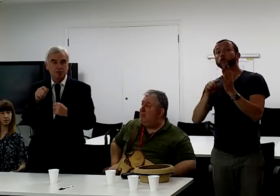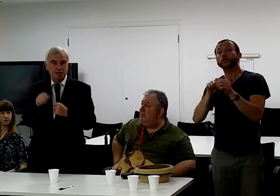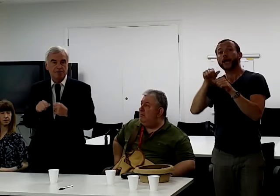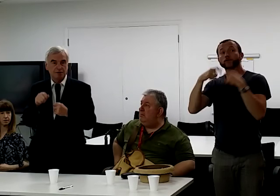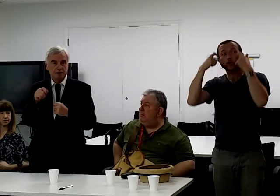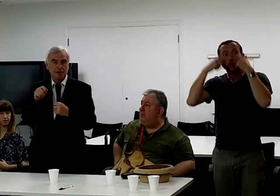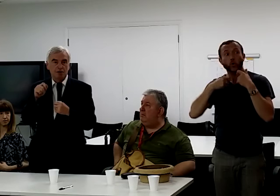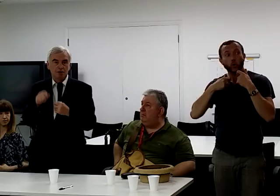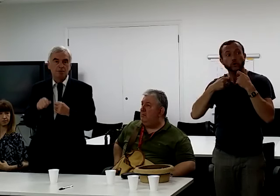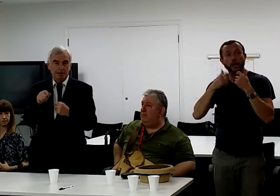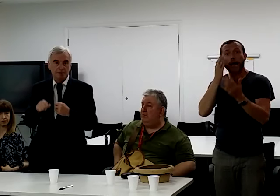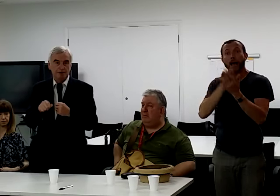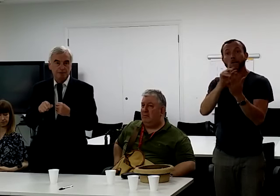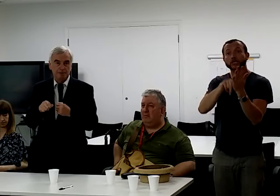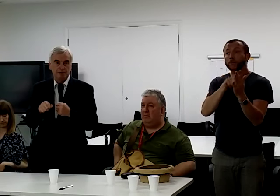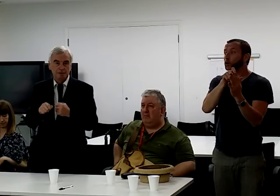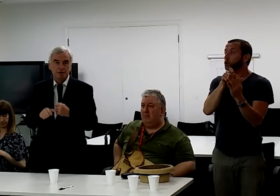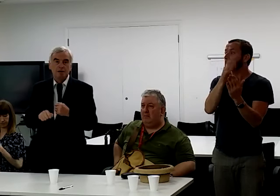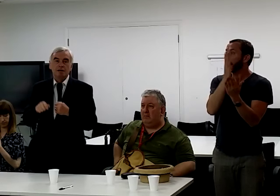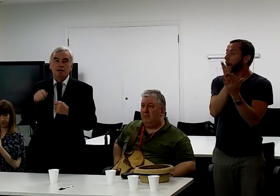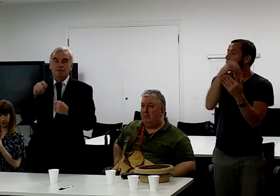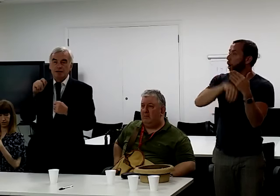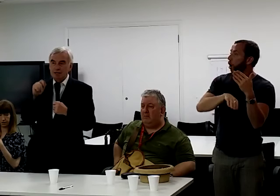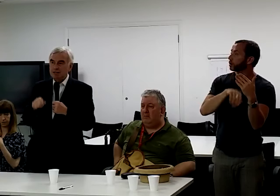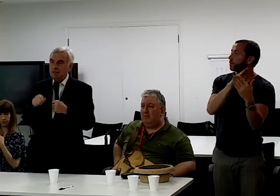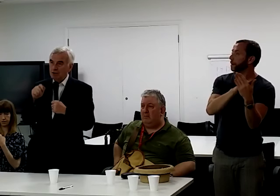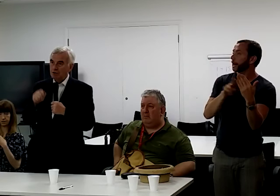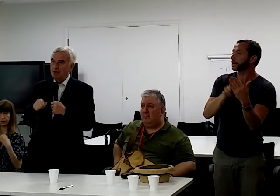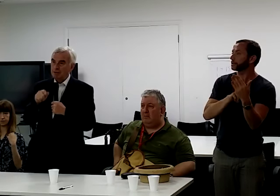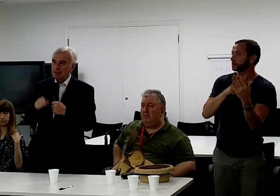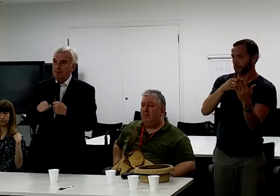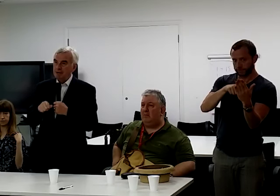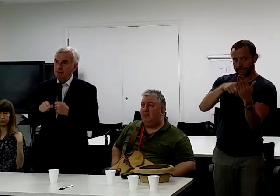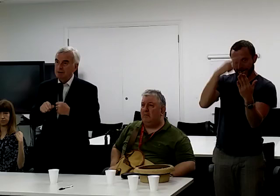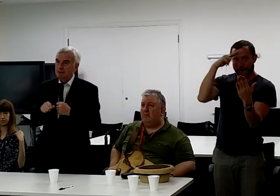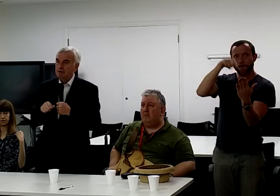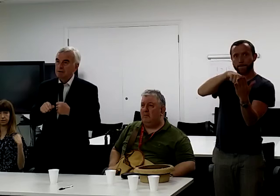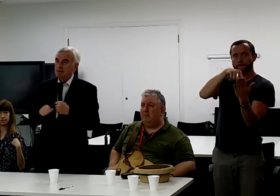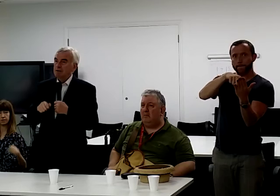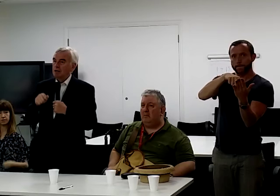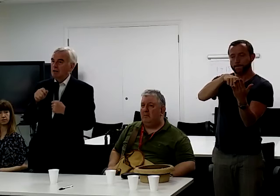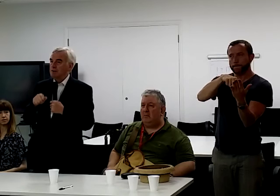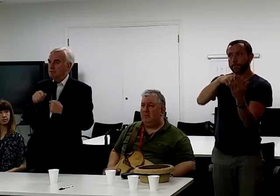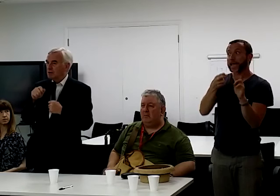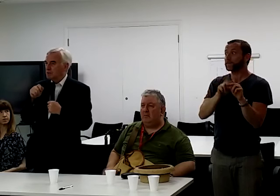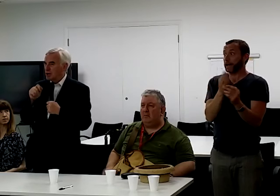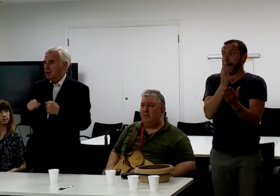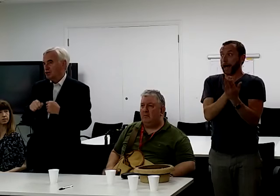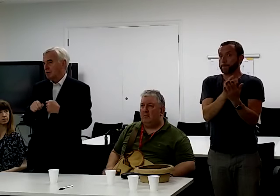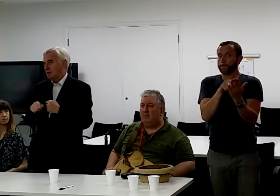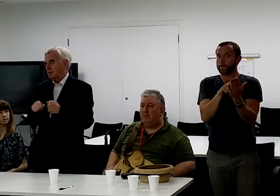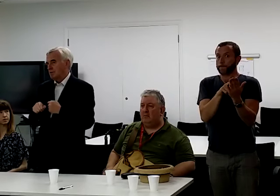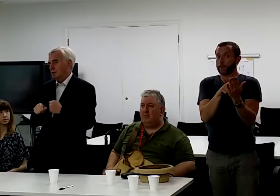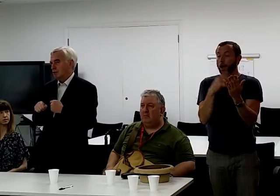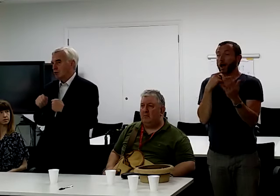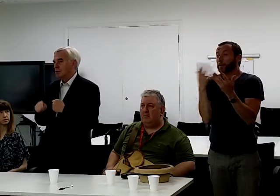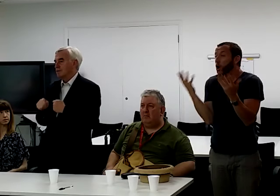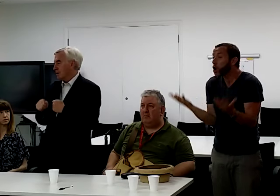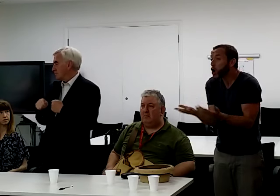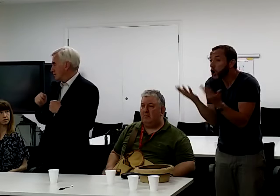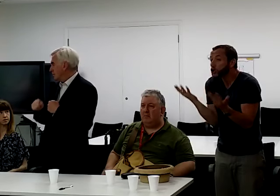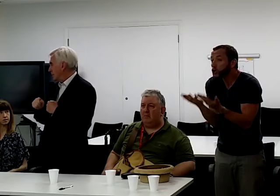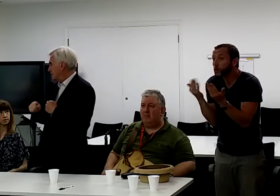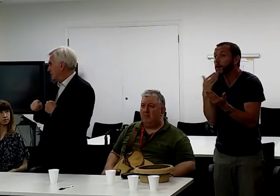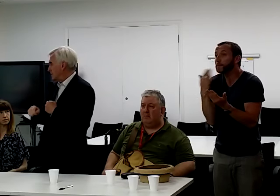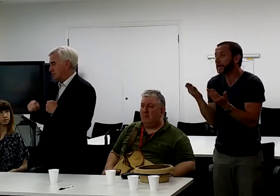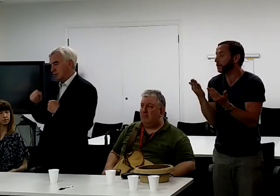case whether Jeremy's definitely on the ballot paper. If he is on the ballot paper, I am urging people,